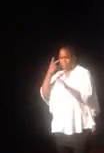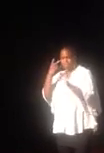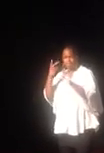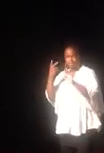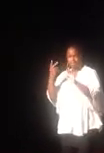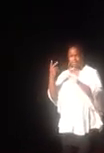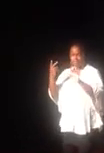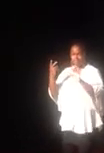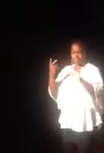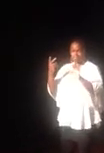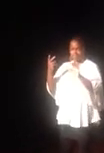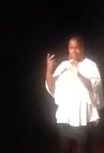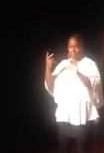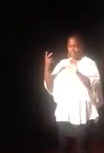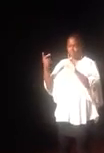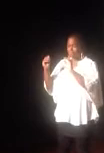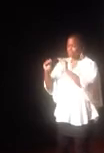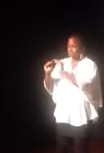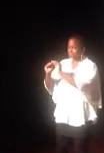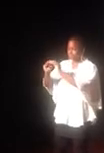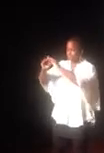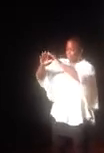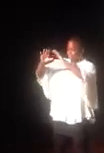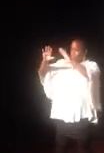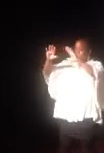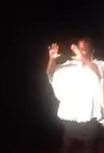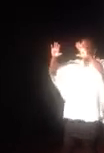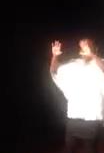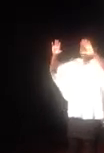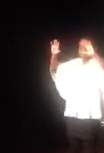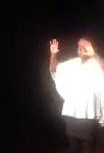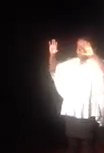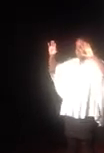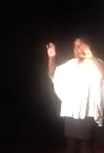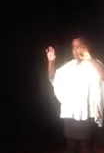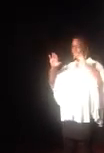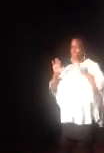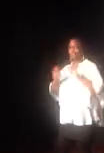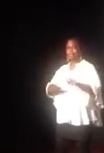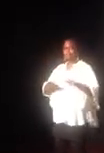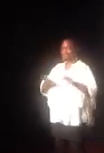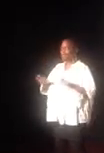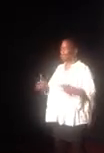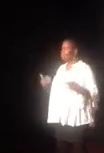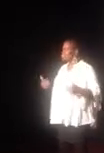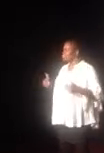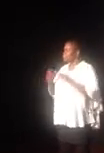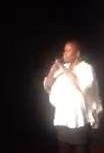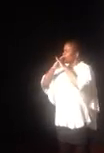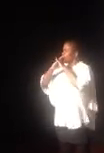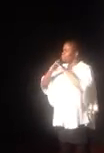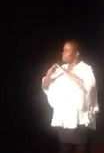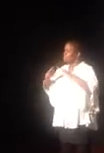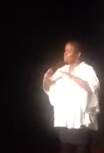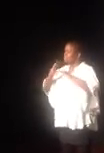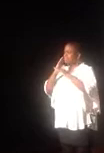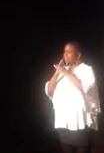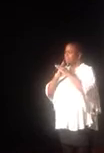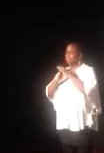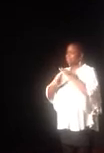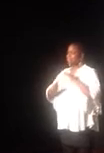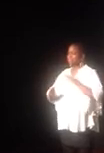my ears. Then I see a light. I'm in a space so peaceful, calm, and serene, but I can't find mommy and